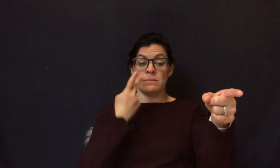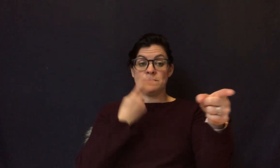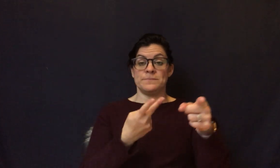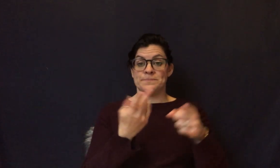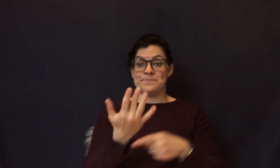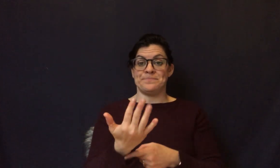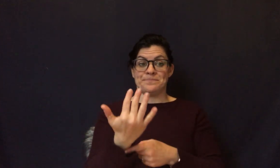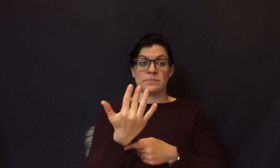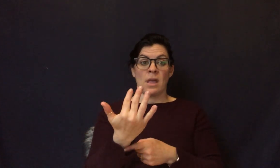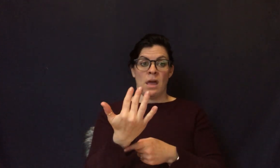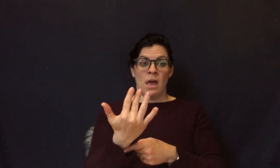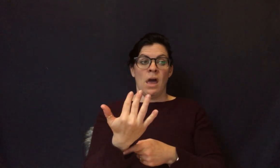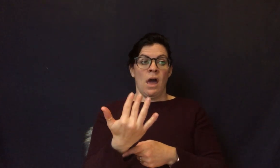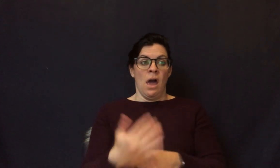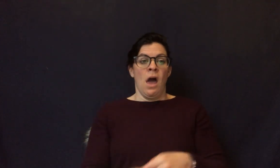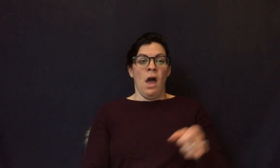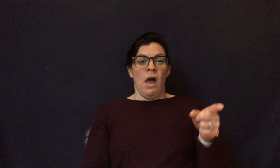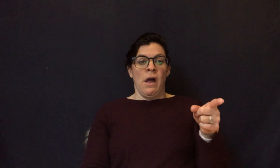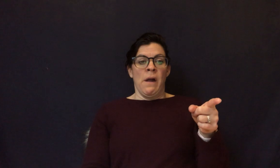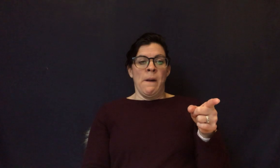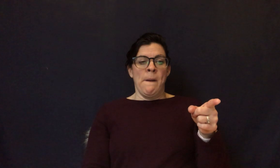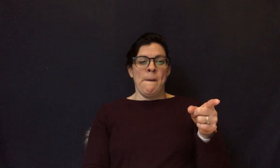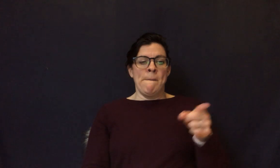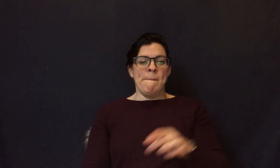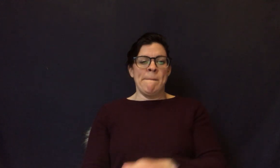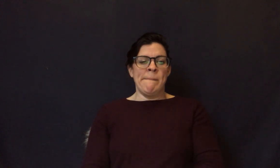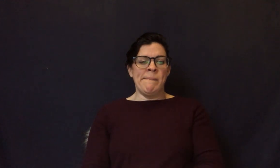if I took the frying pan, and how about if I took a lid,